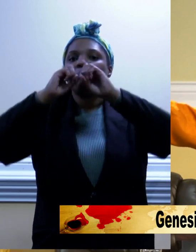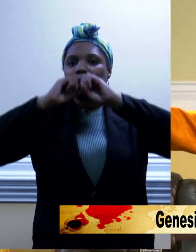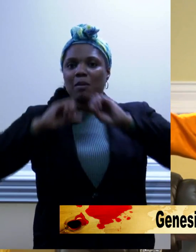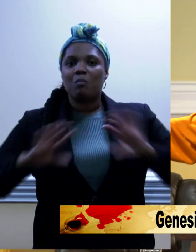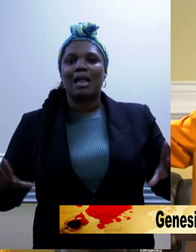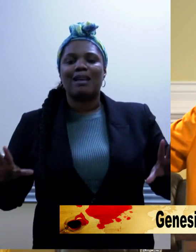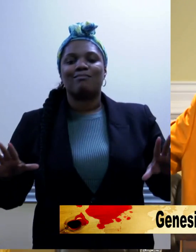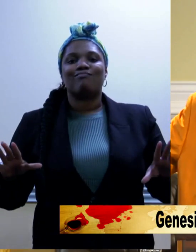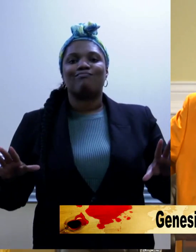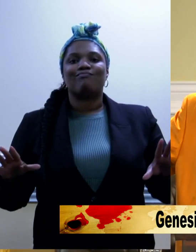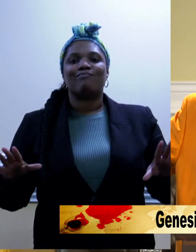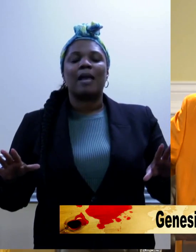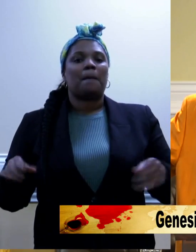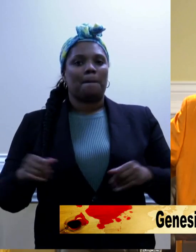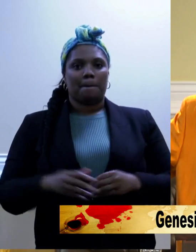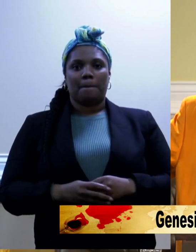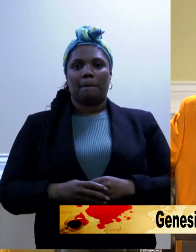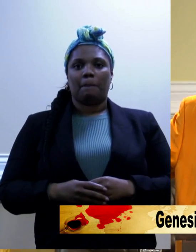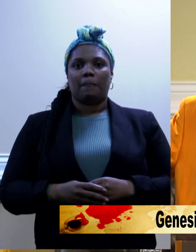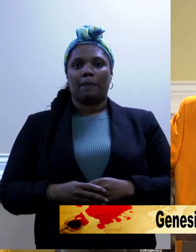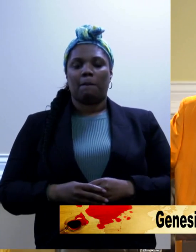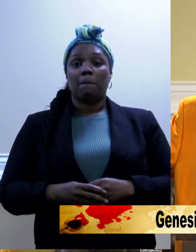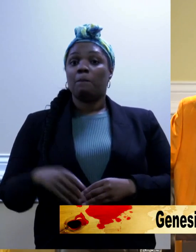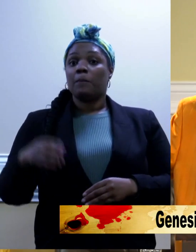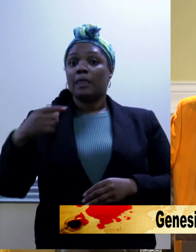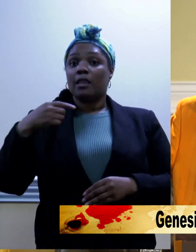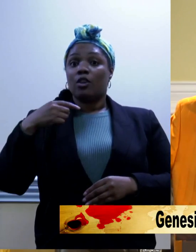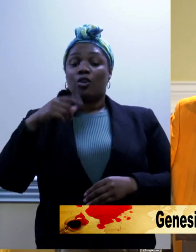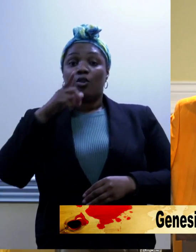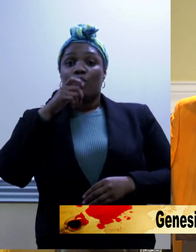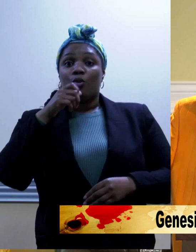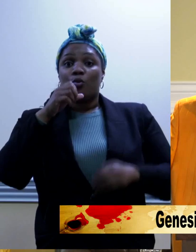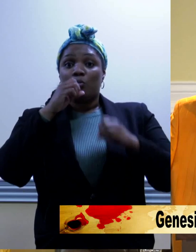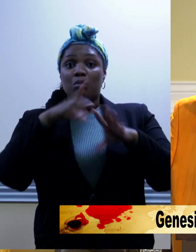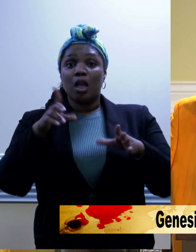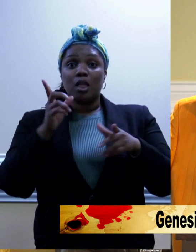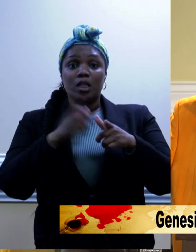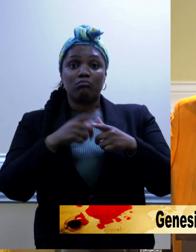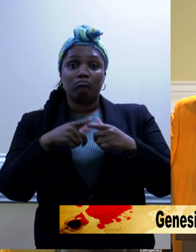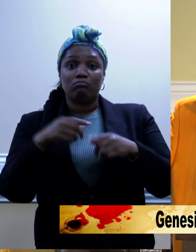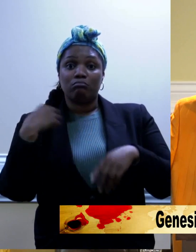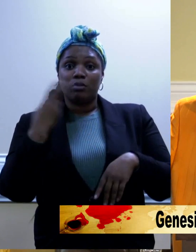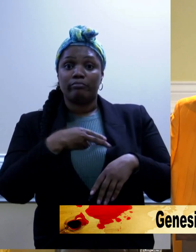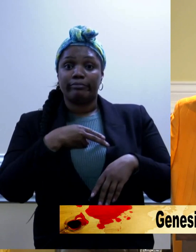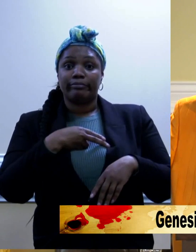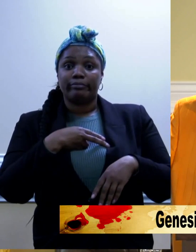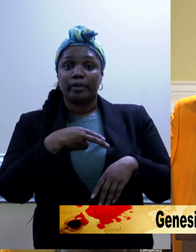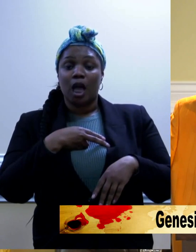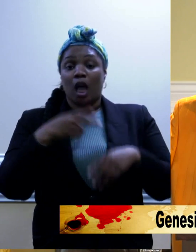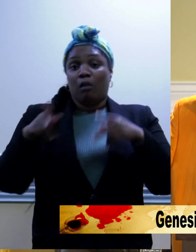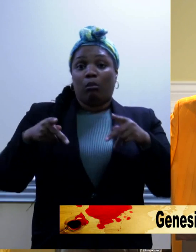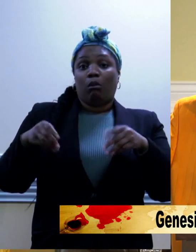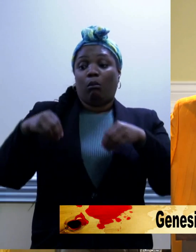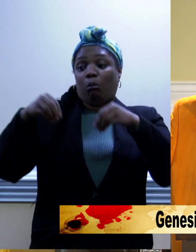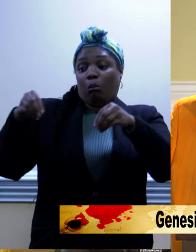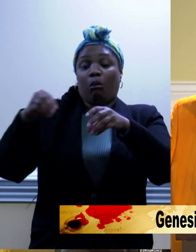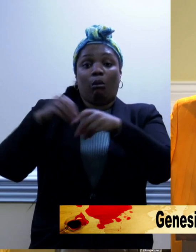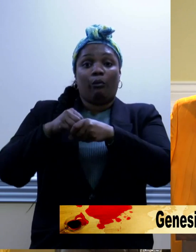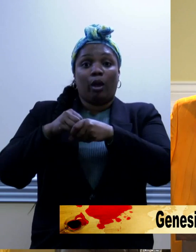blessed. We're the seed of Abraham. Who is blessed in us? We move in, they move out the